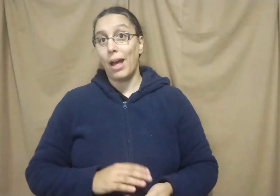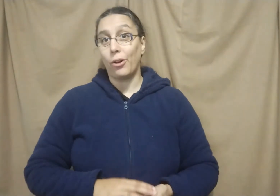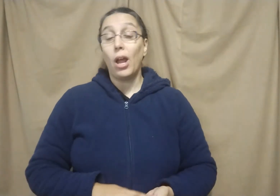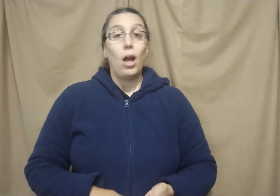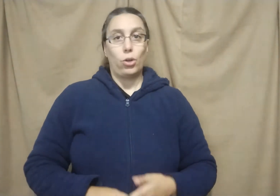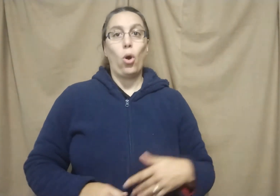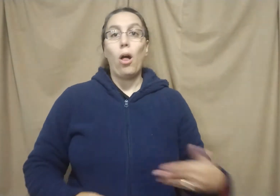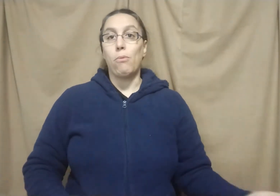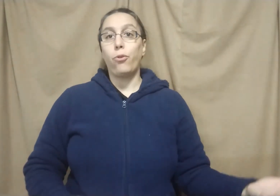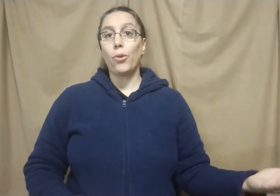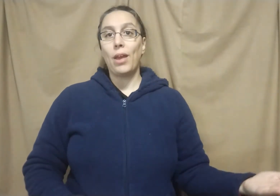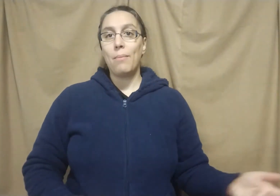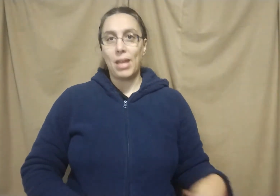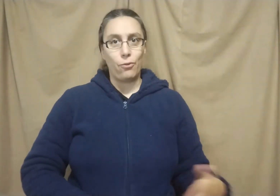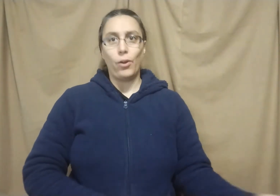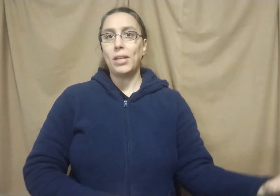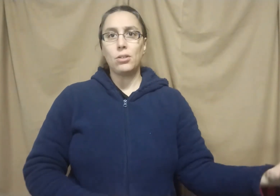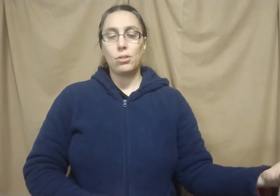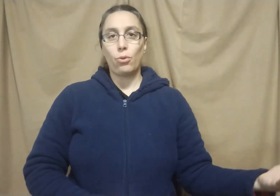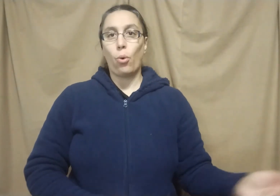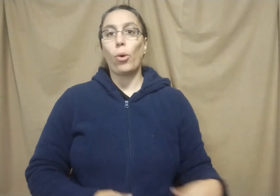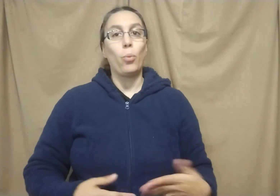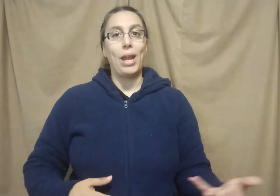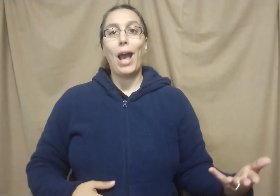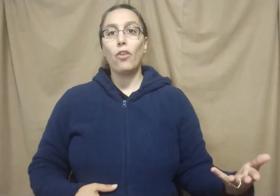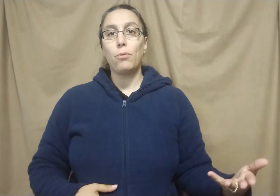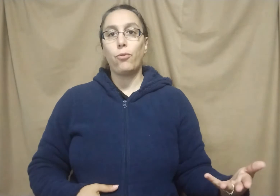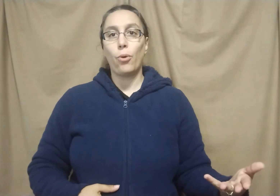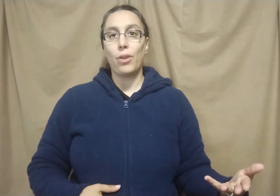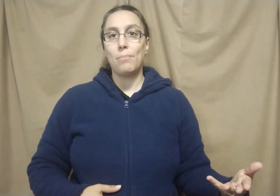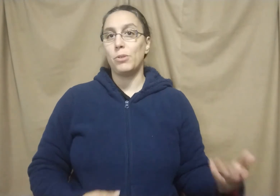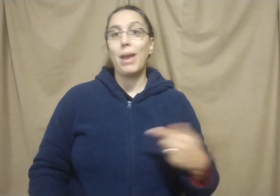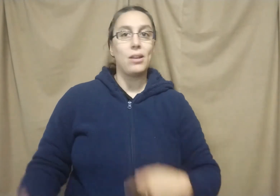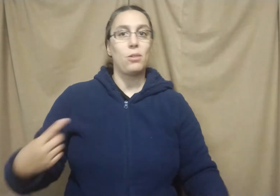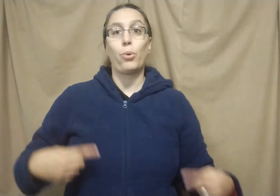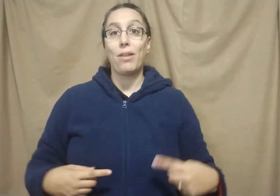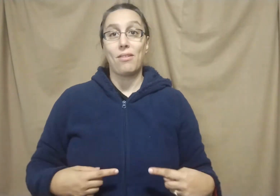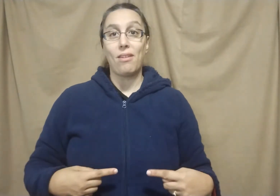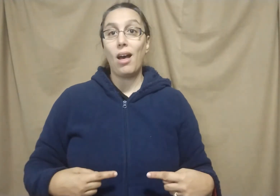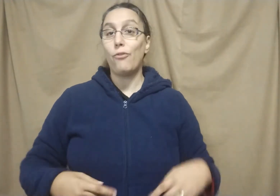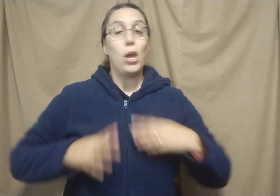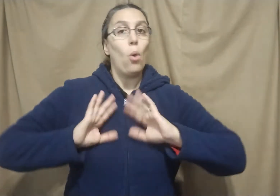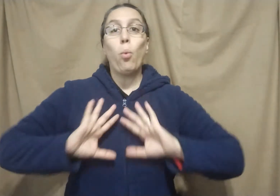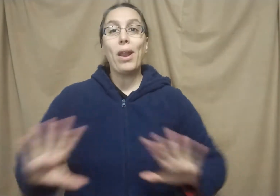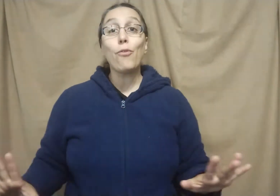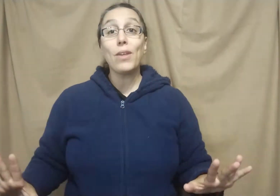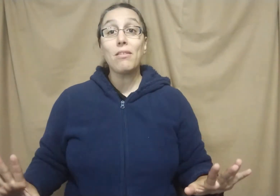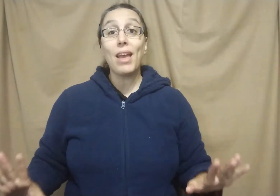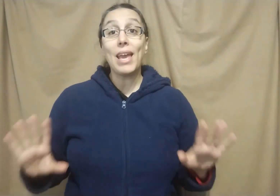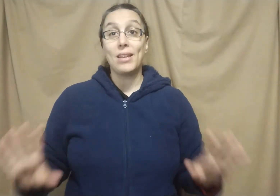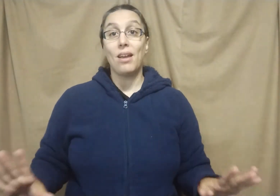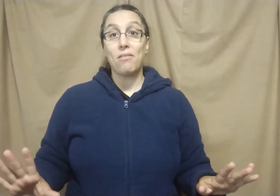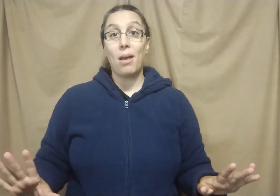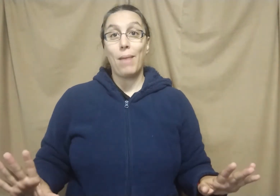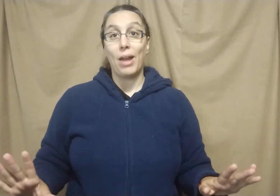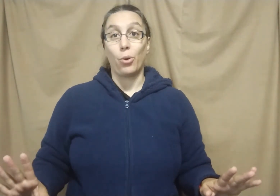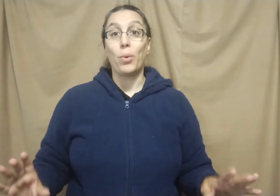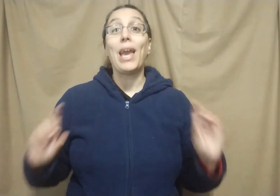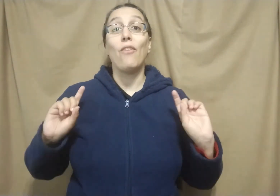matter, call before them, invite into their court, would have before them, demand the presence of. Whatever they say, it does not matter. We have